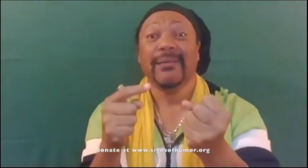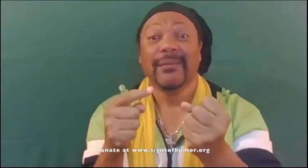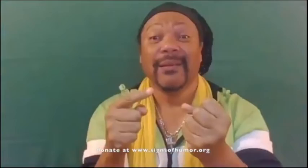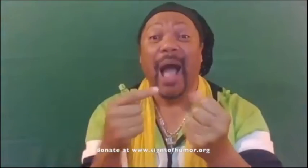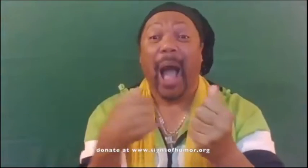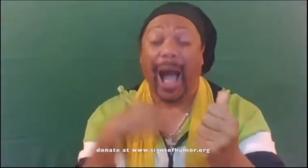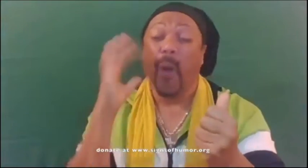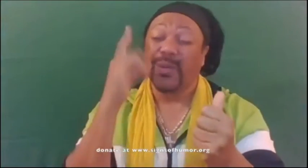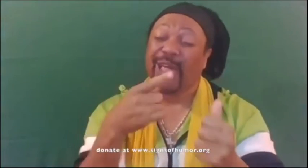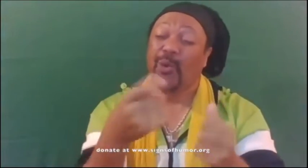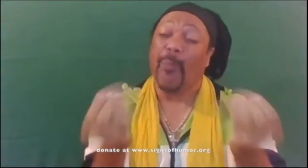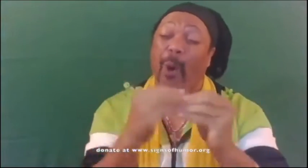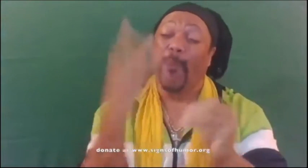right here with me.